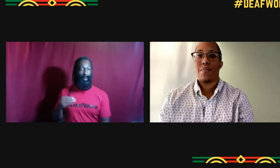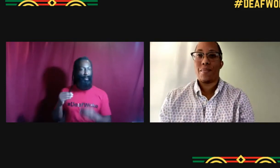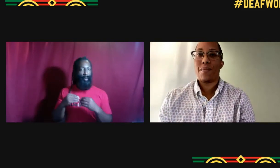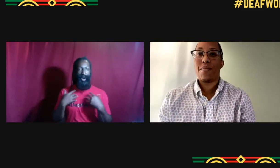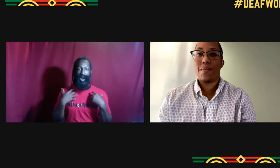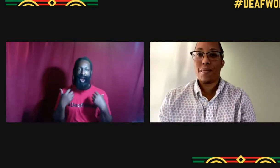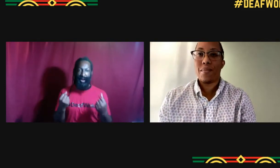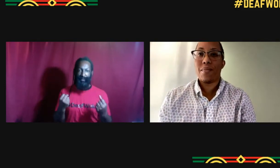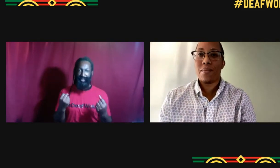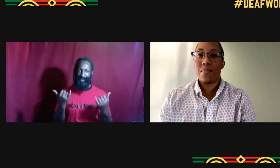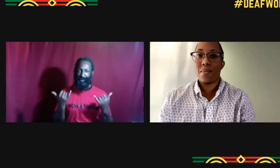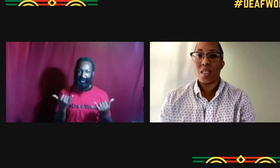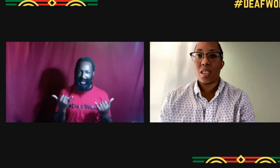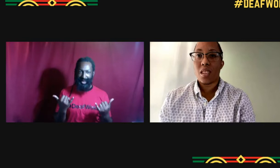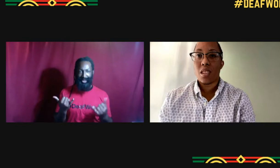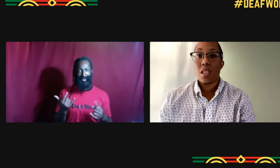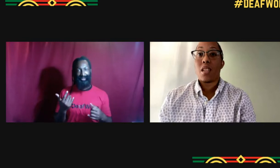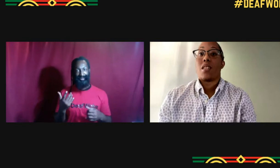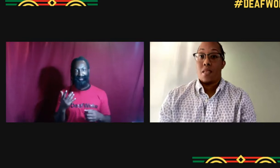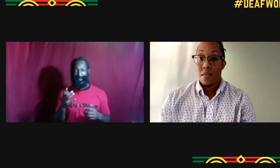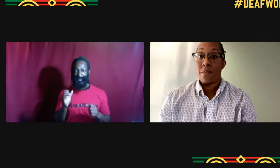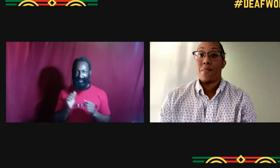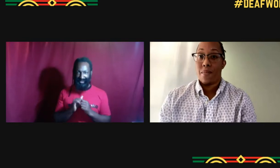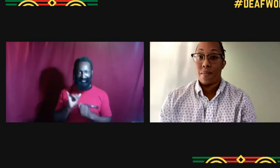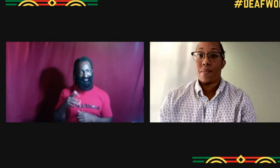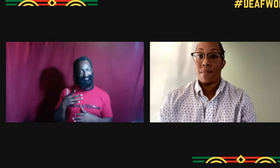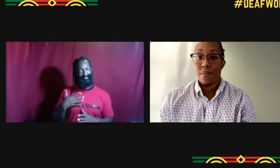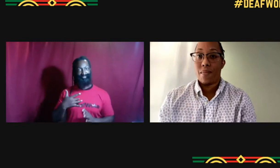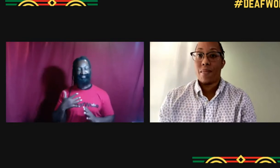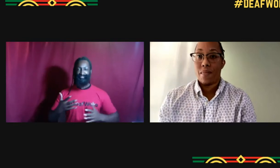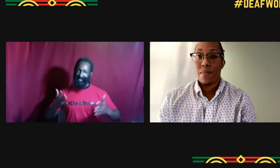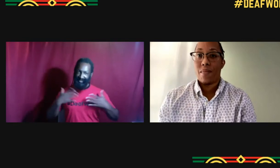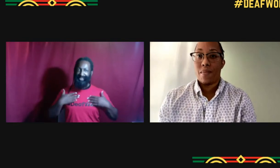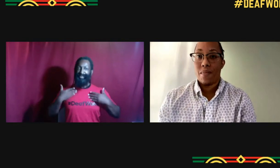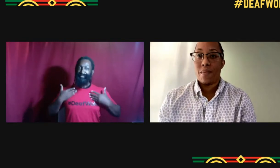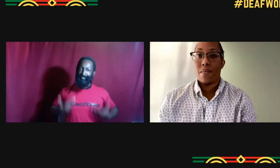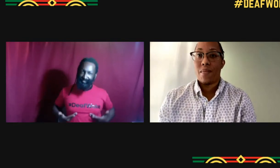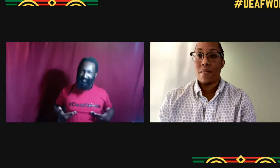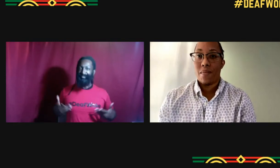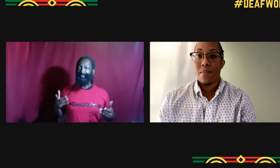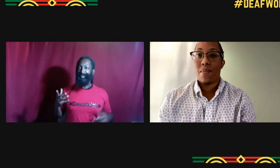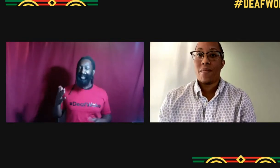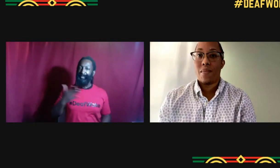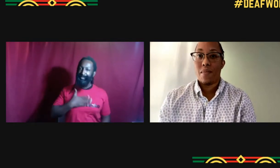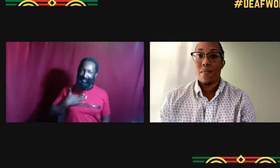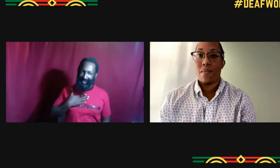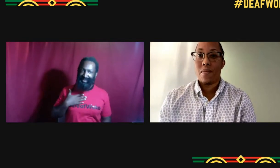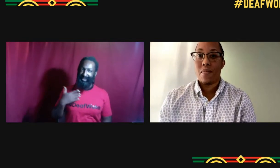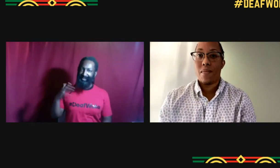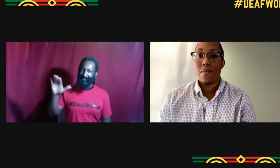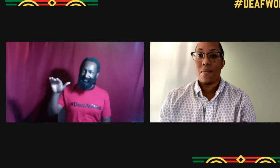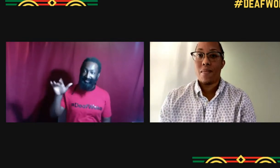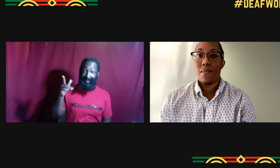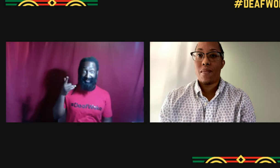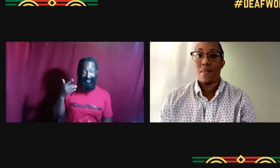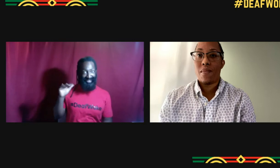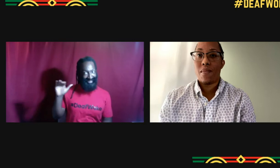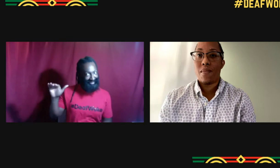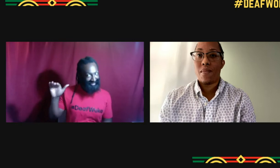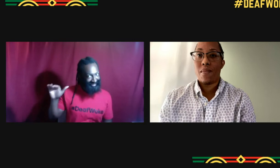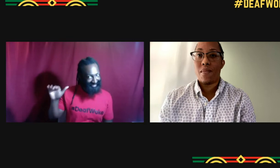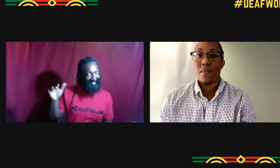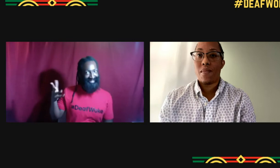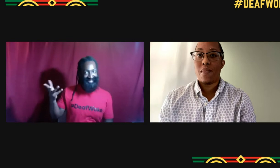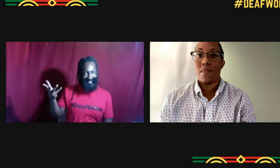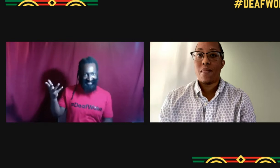me, what doesn't match me anymore. You know, you're feeling more confident today, you know, being who you are,